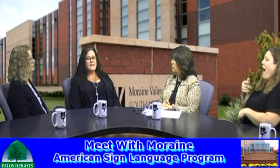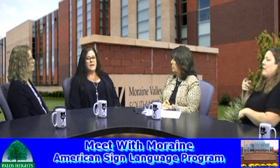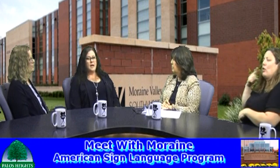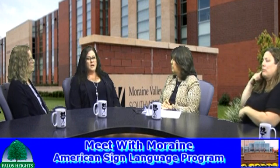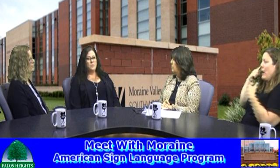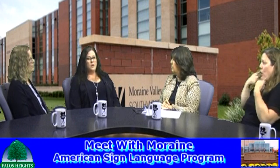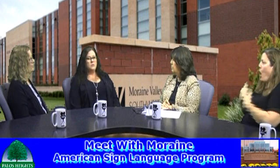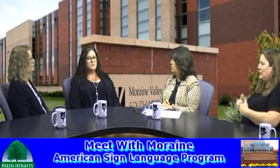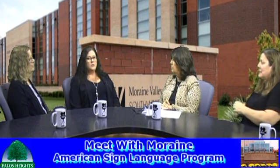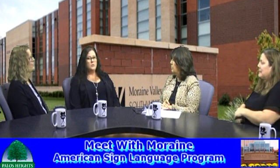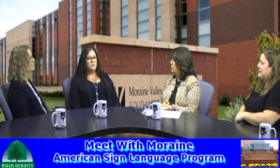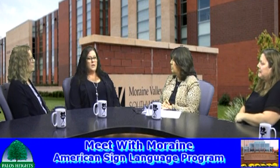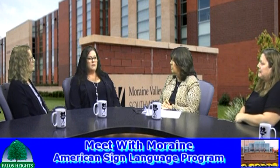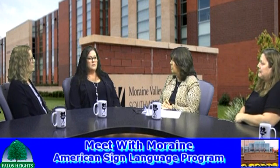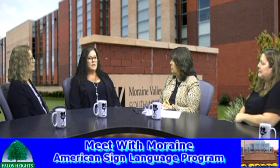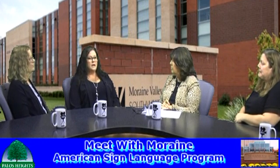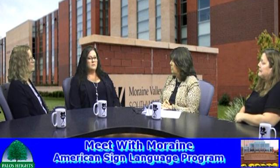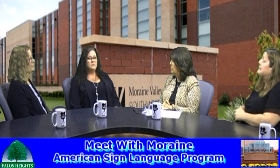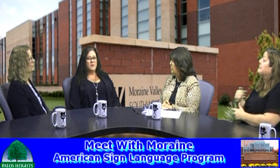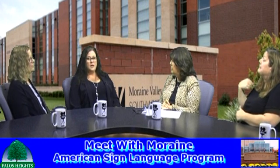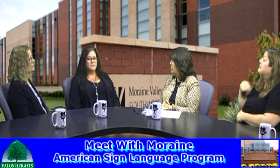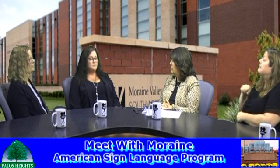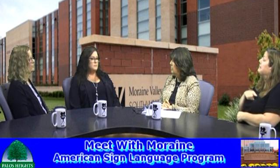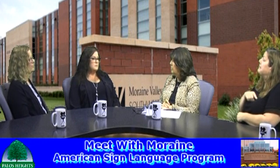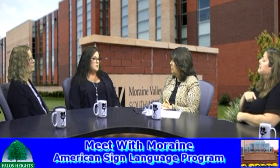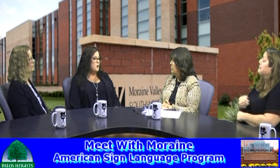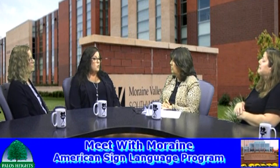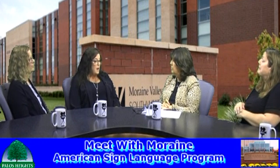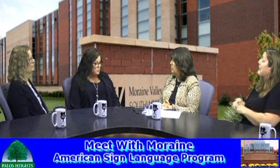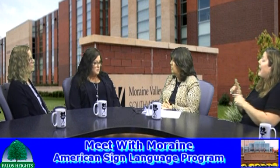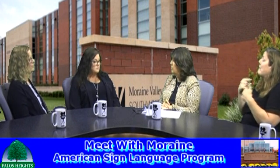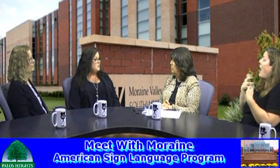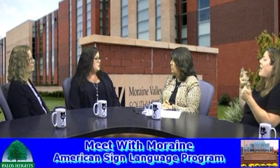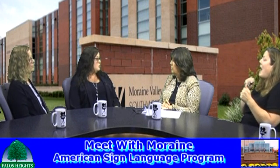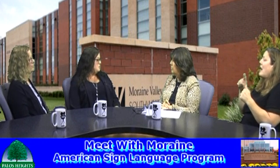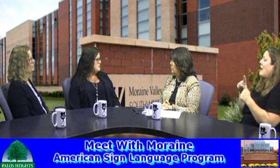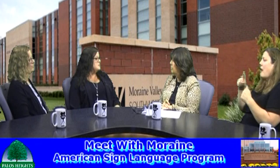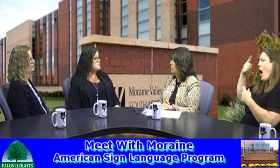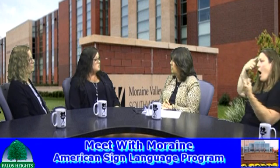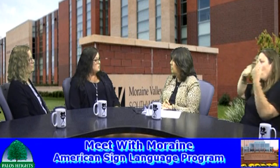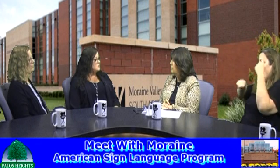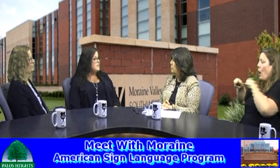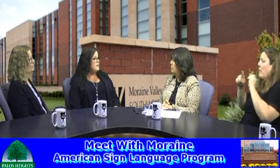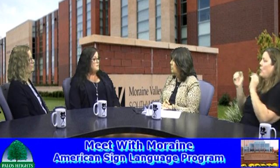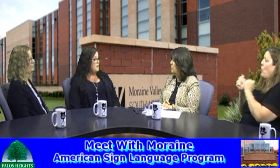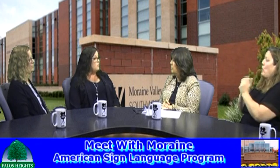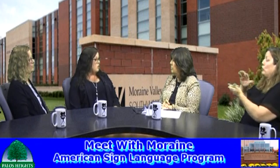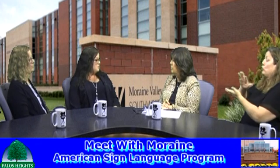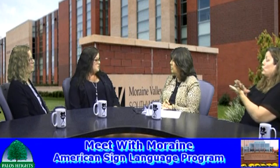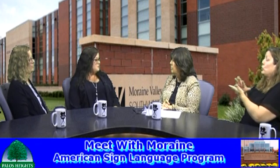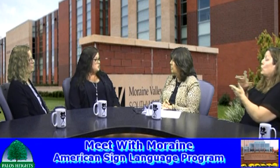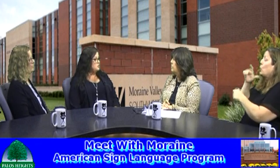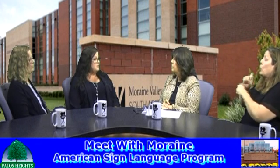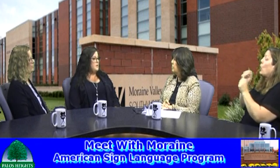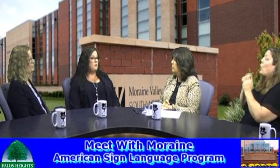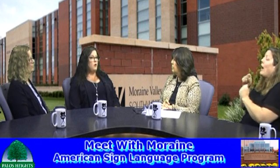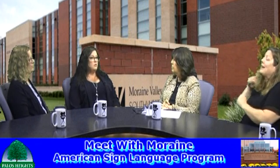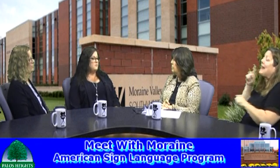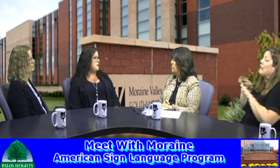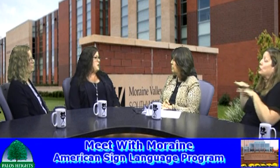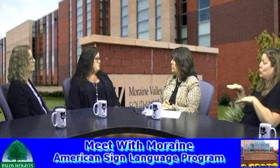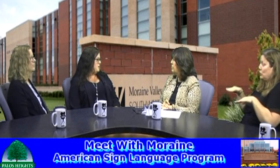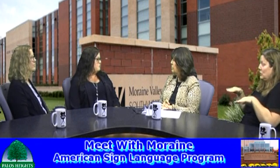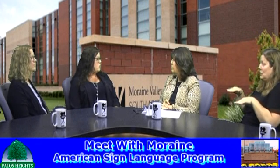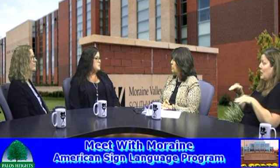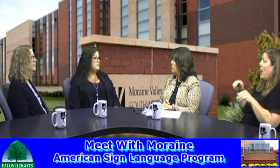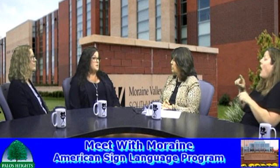loss. We have a lot of cooperative agreements in schools that work with deaf children, and all